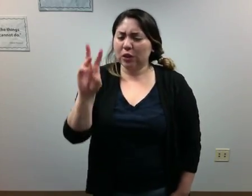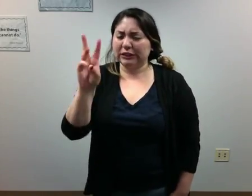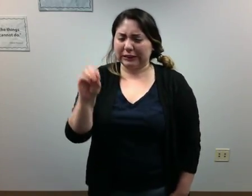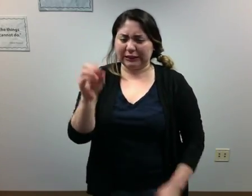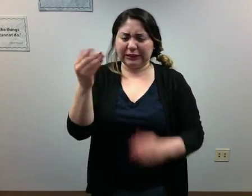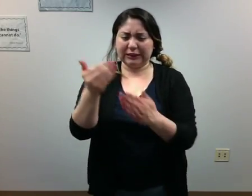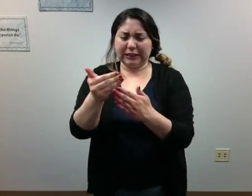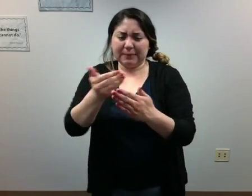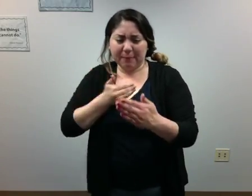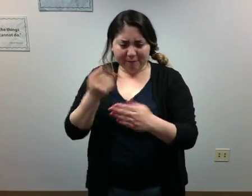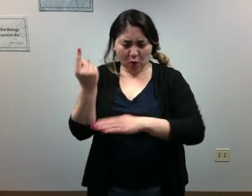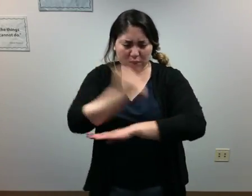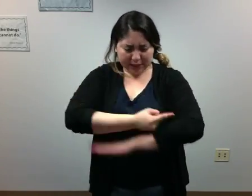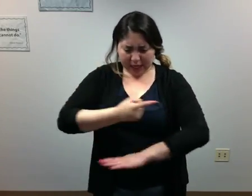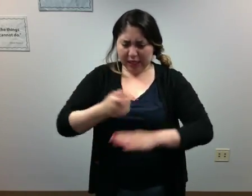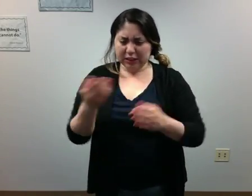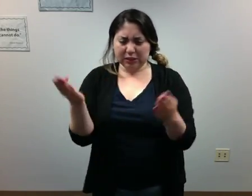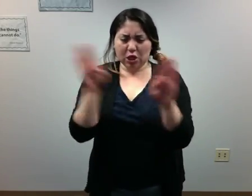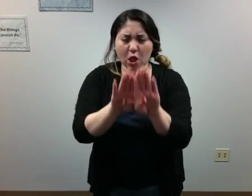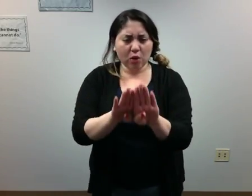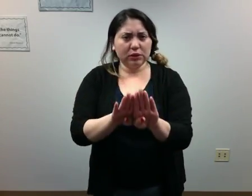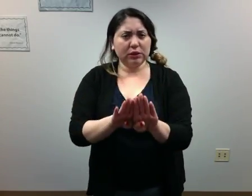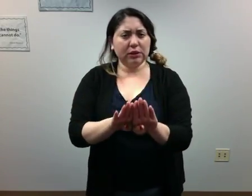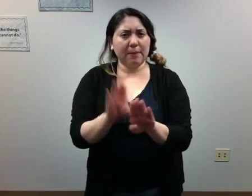plant closings, and that's wrong.